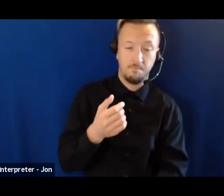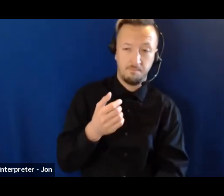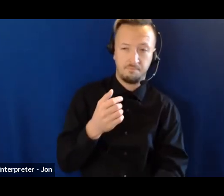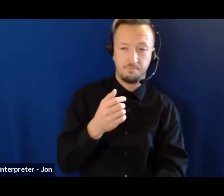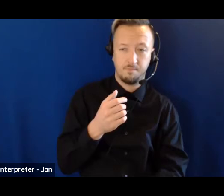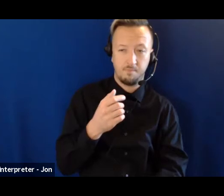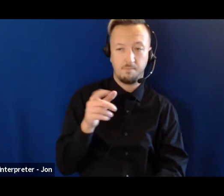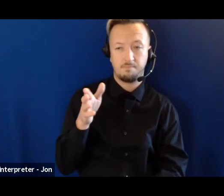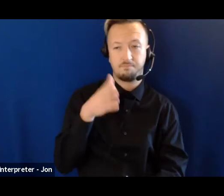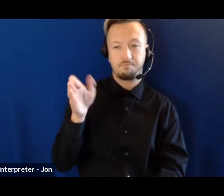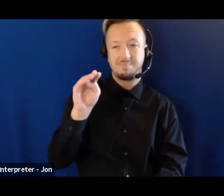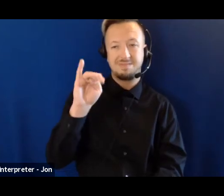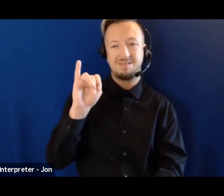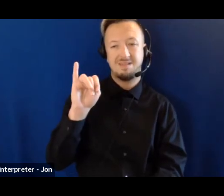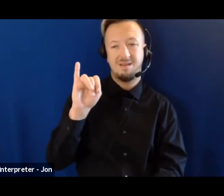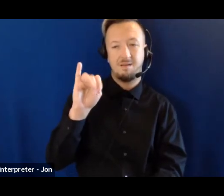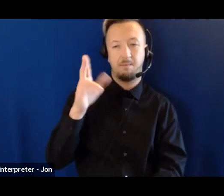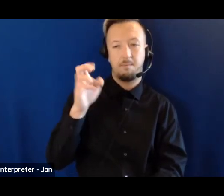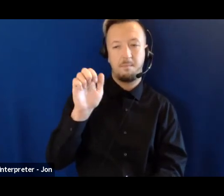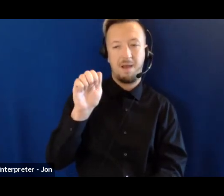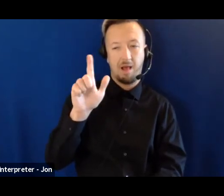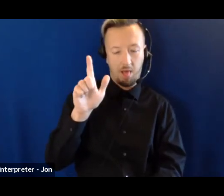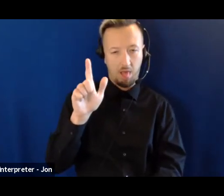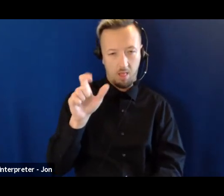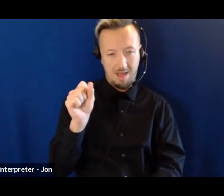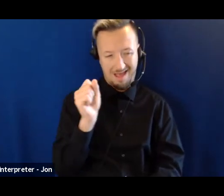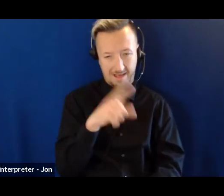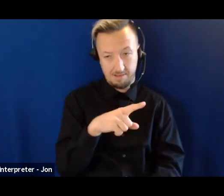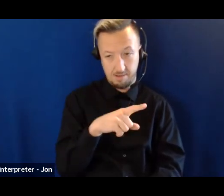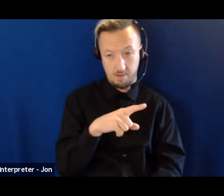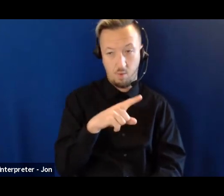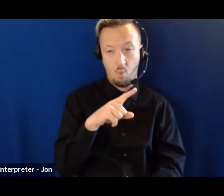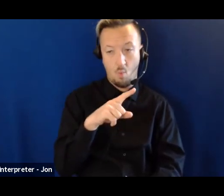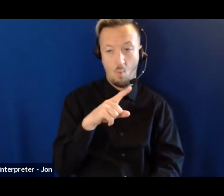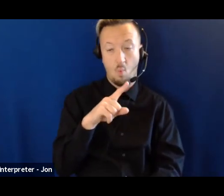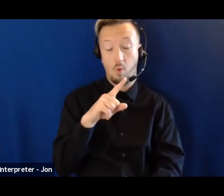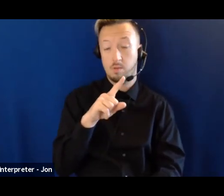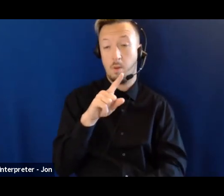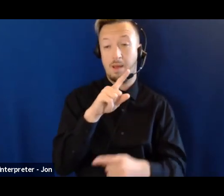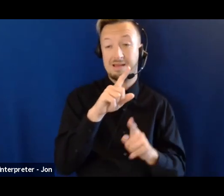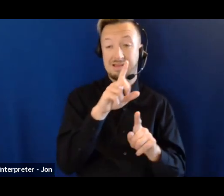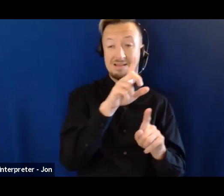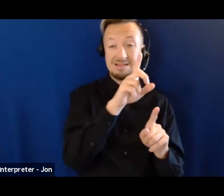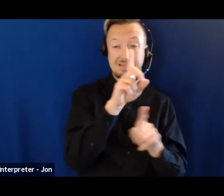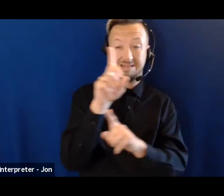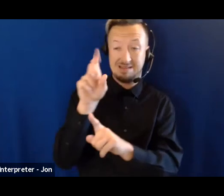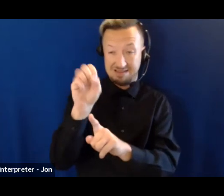So Michael has asked, when both the DSE SIL